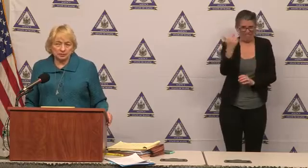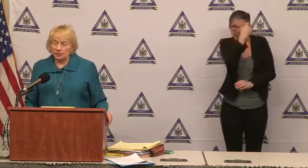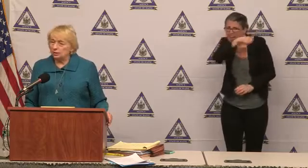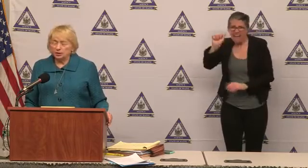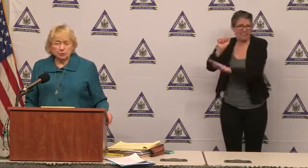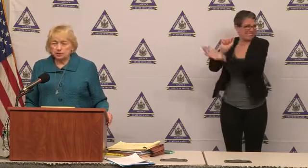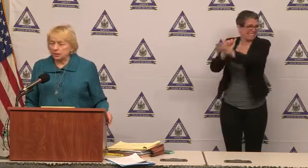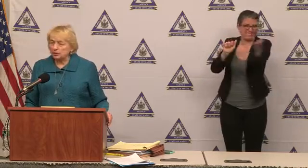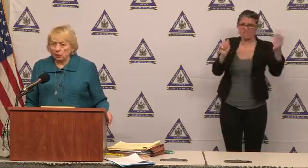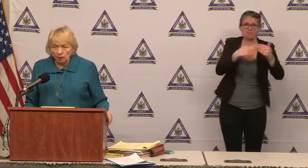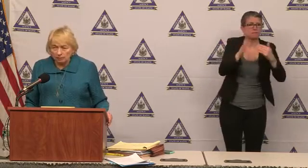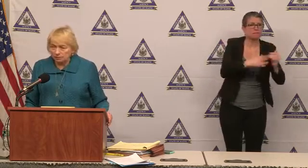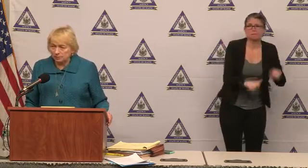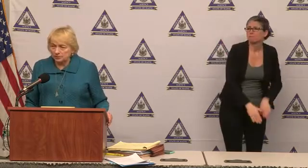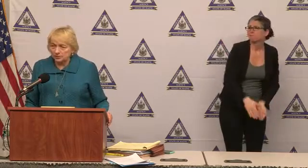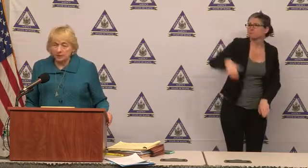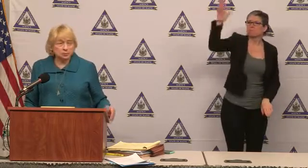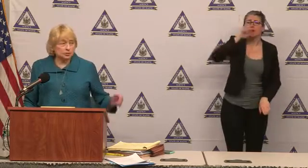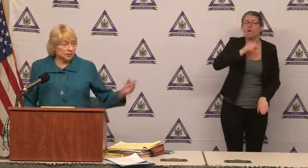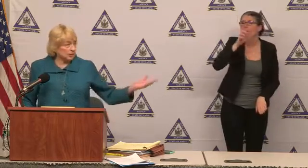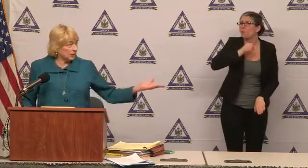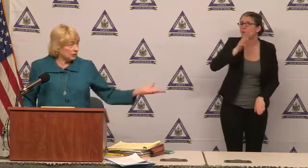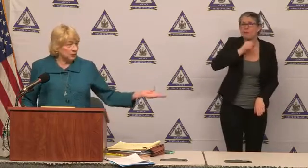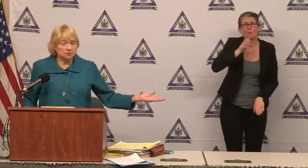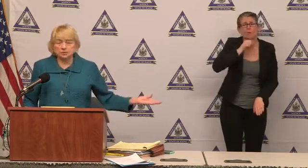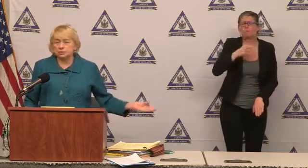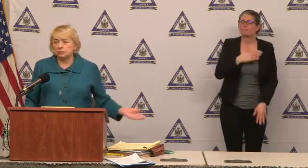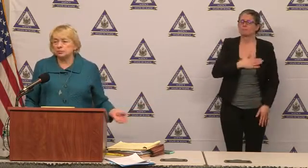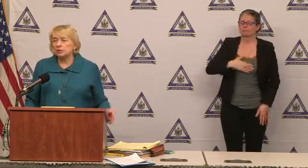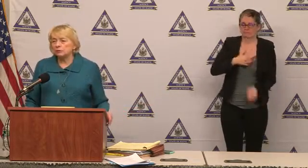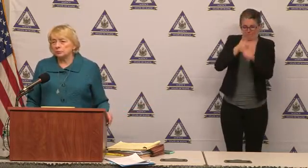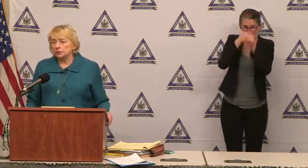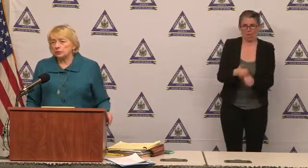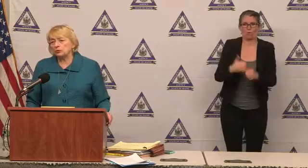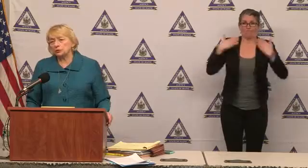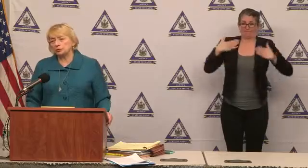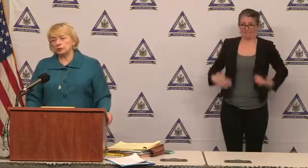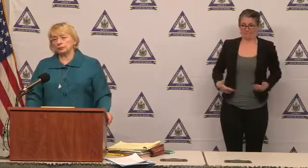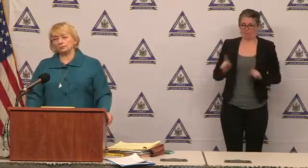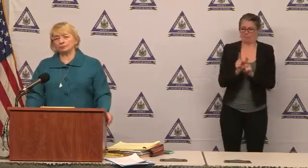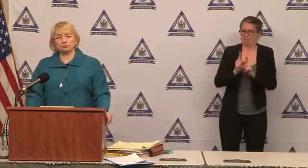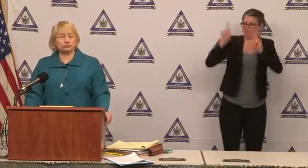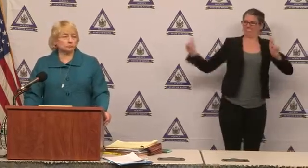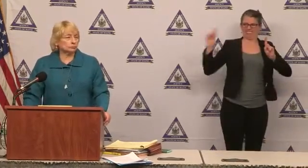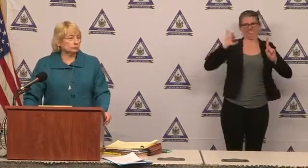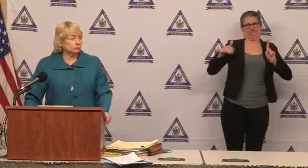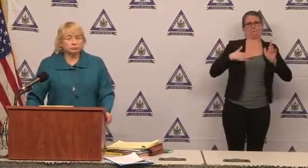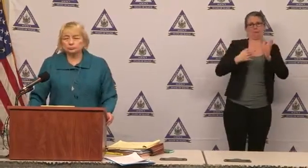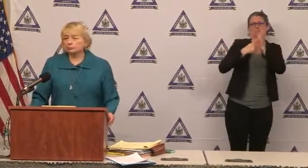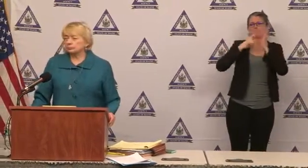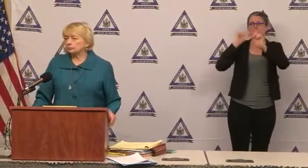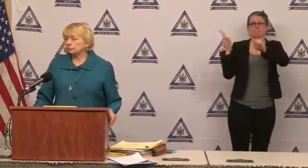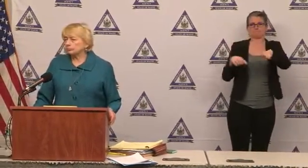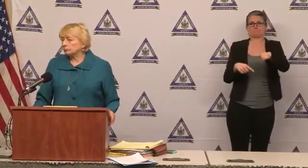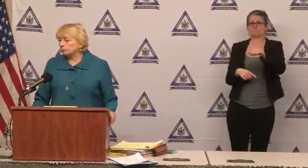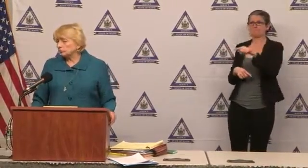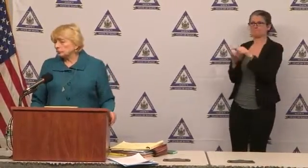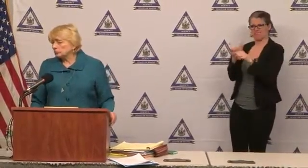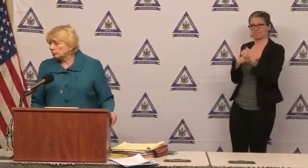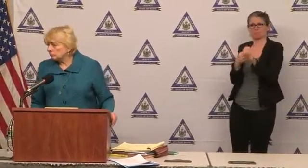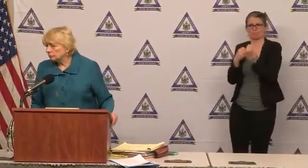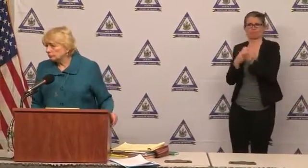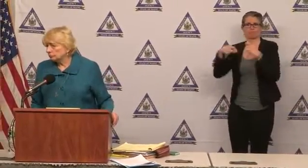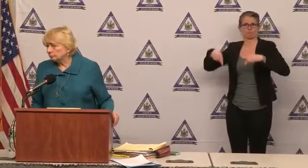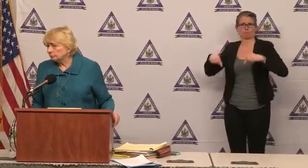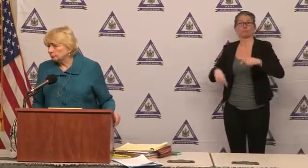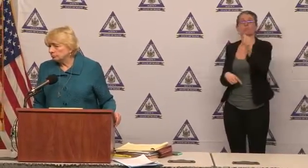mandates to protect all of us and to protect our healthcare system from being overburdened. Would it be a matter of maybe if